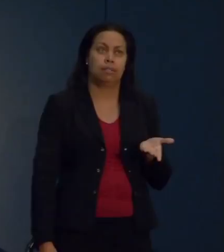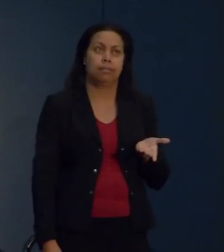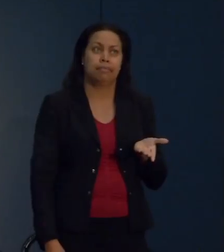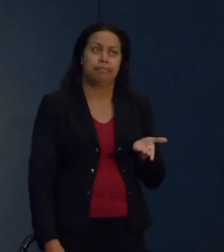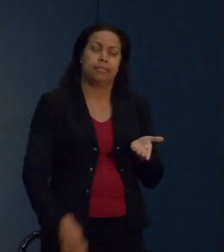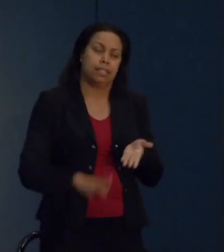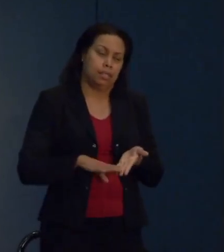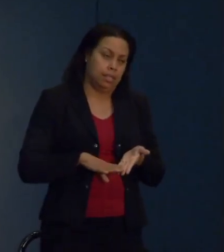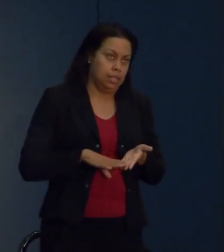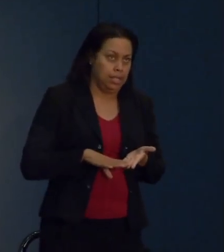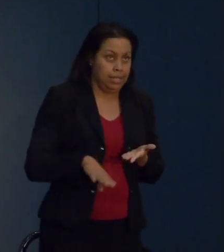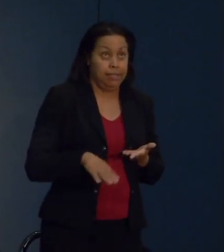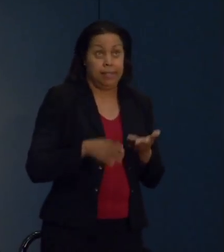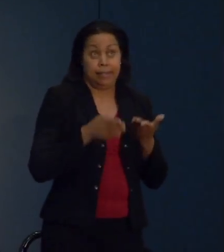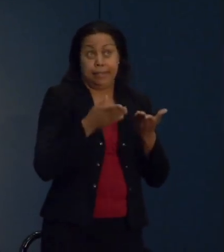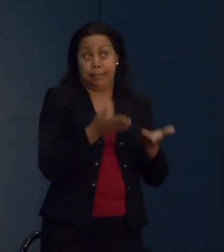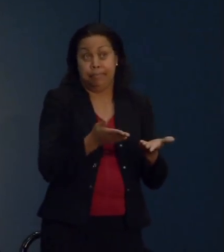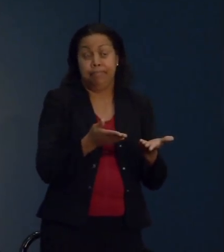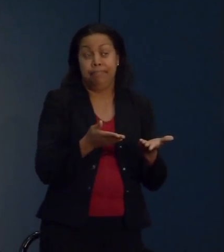I had to forgive him,